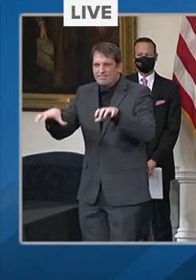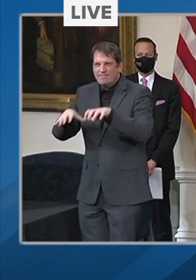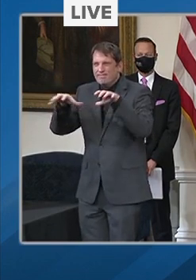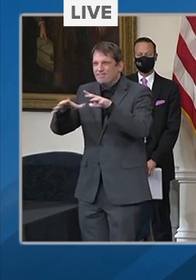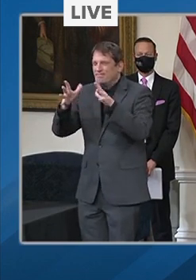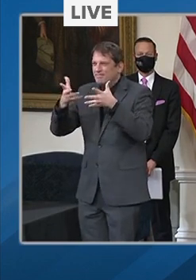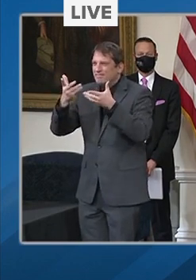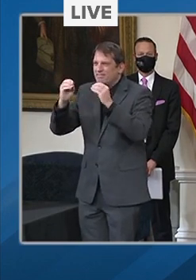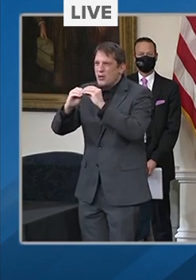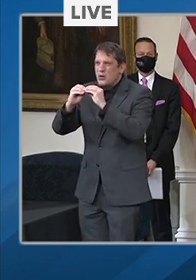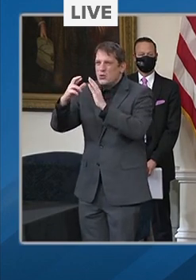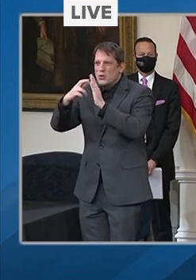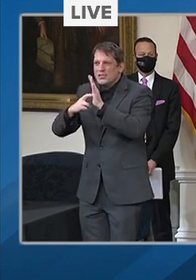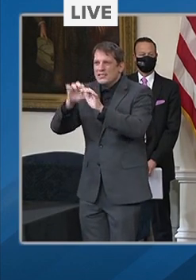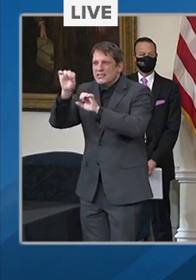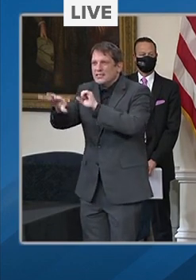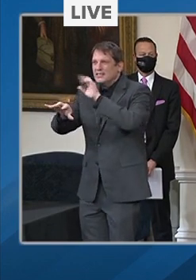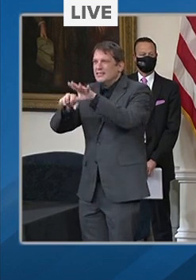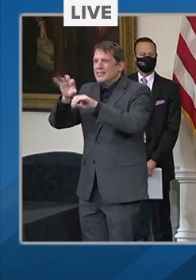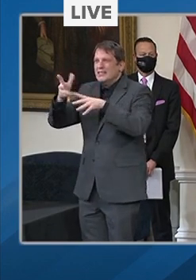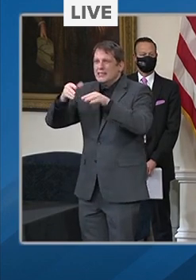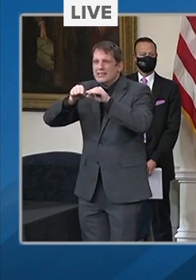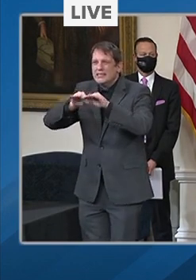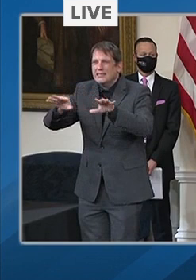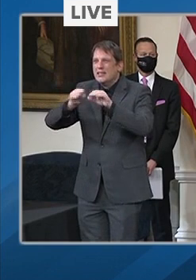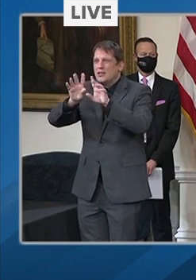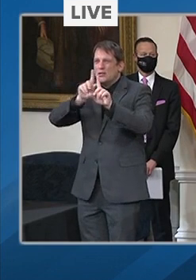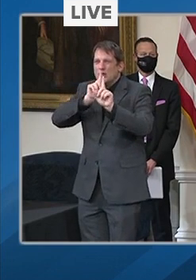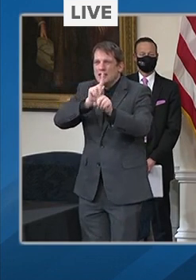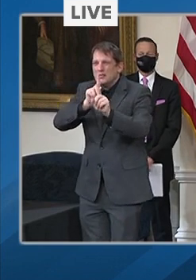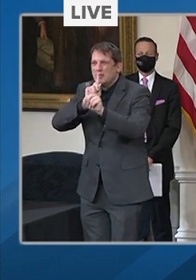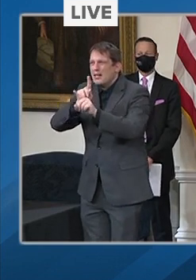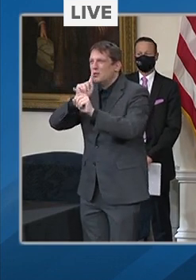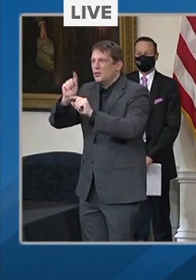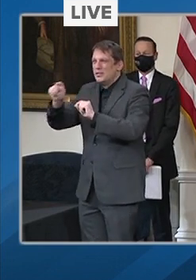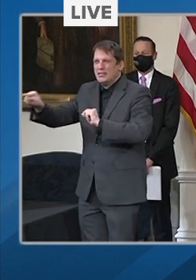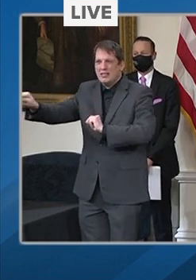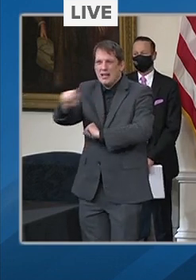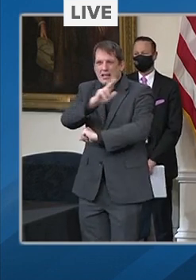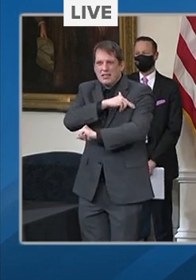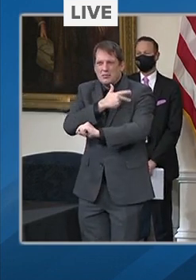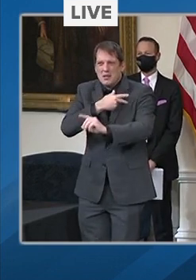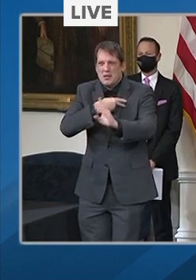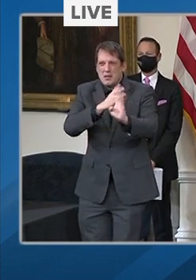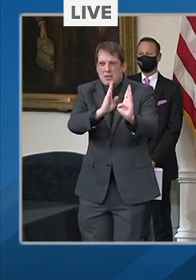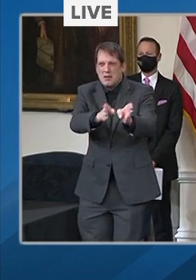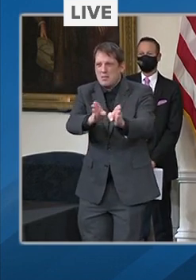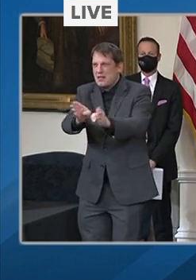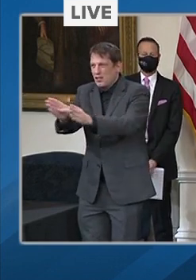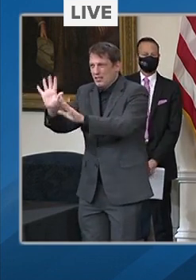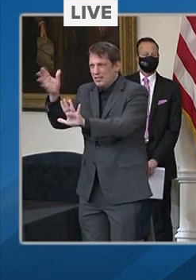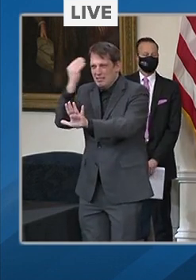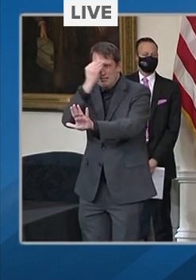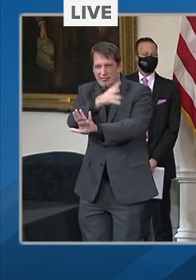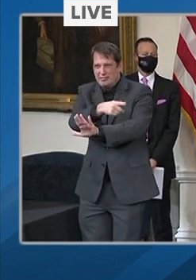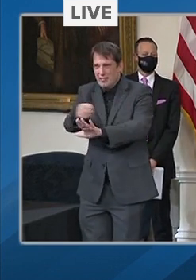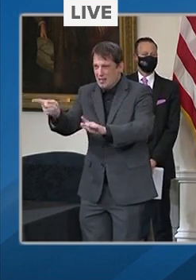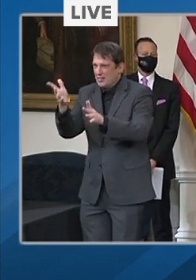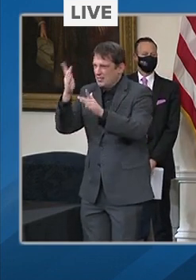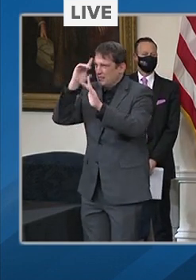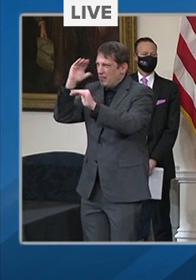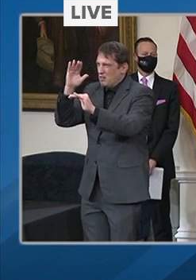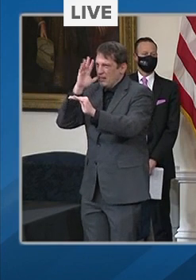initiating a comprehensive response to prepare our hospitals for this surge, we made a strong plea to